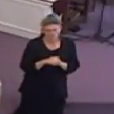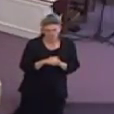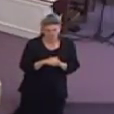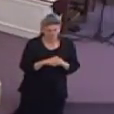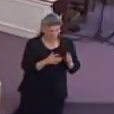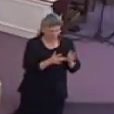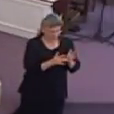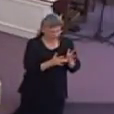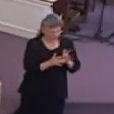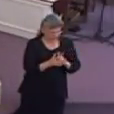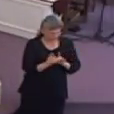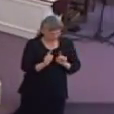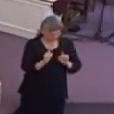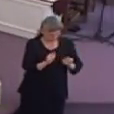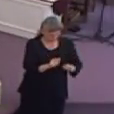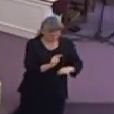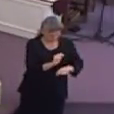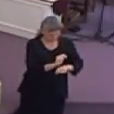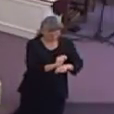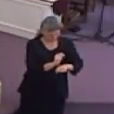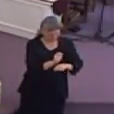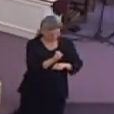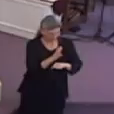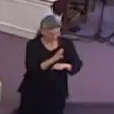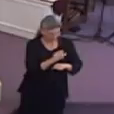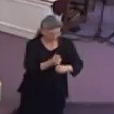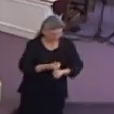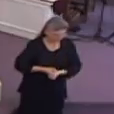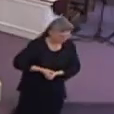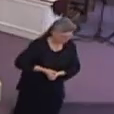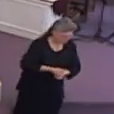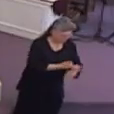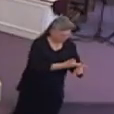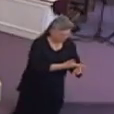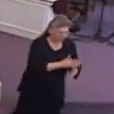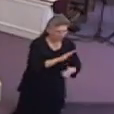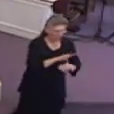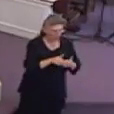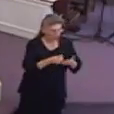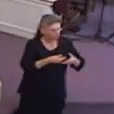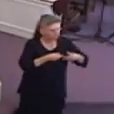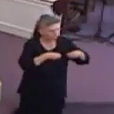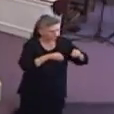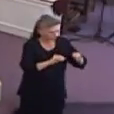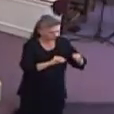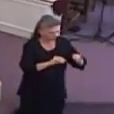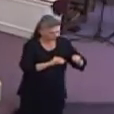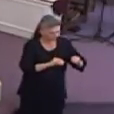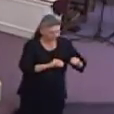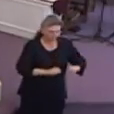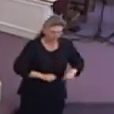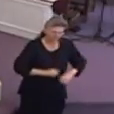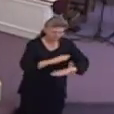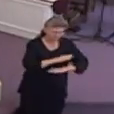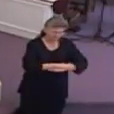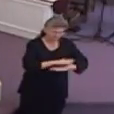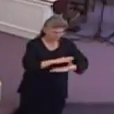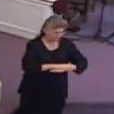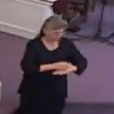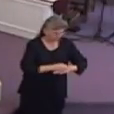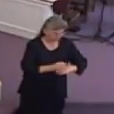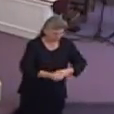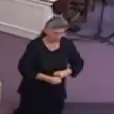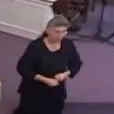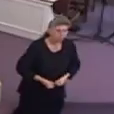And Jesus went into the temple of God and cast out all them that sold and brought in the temple, and overthrew the tables of the money changers and the seats of them